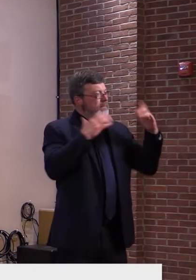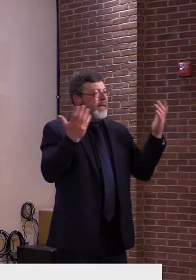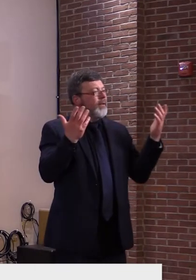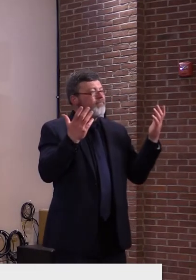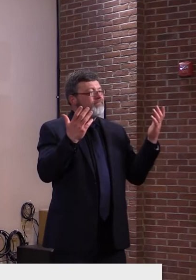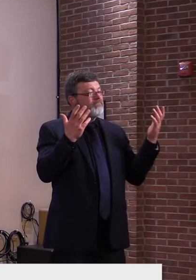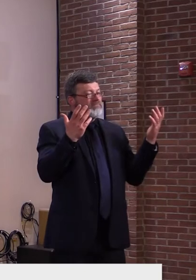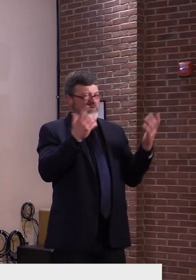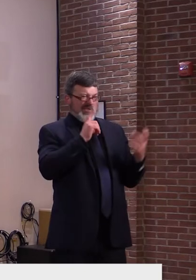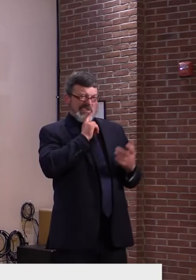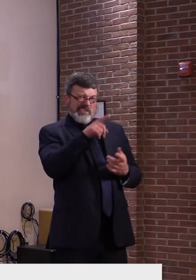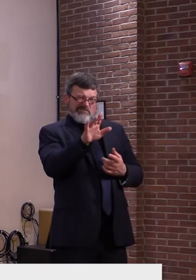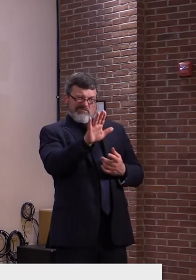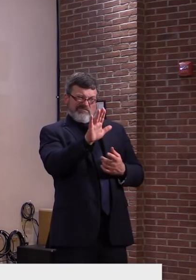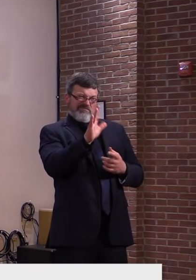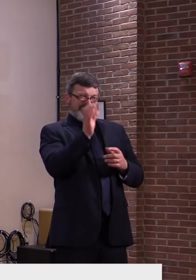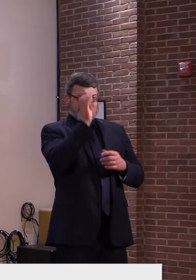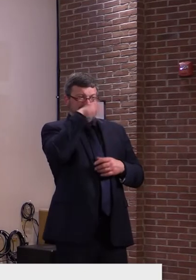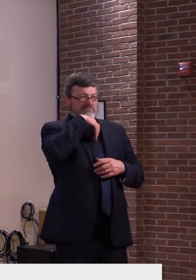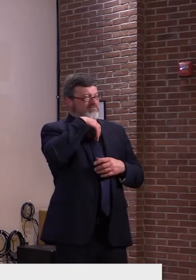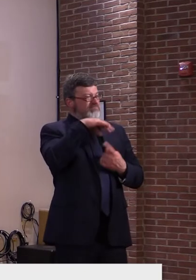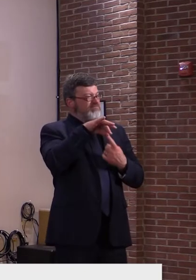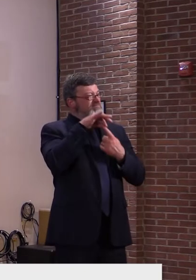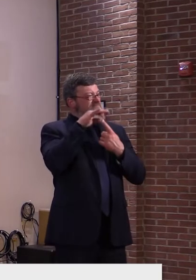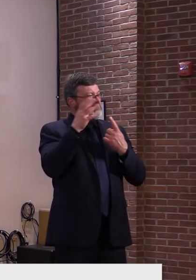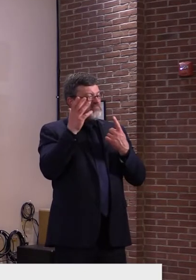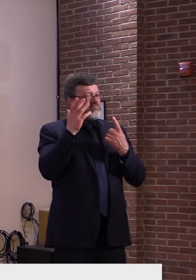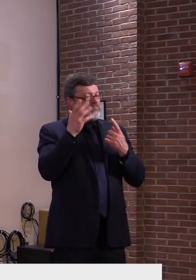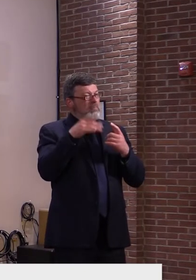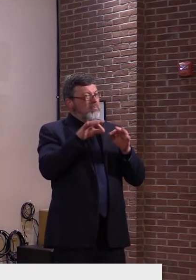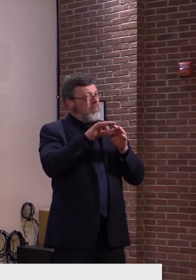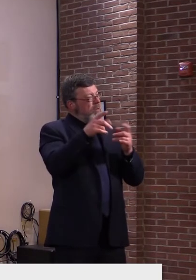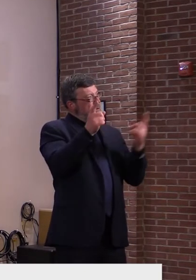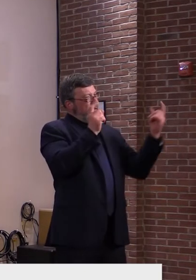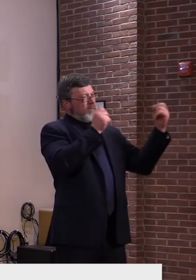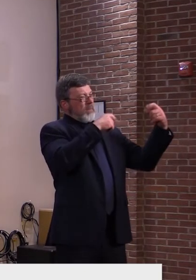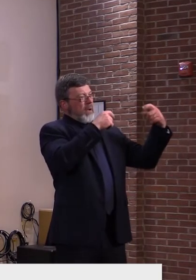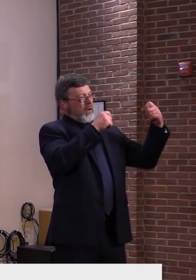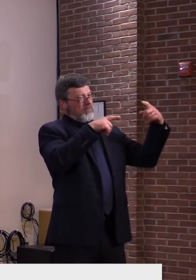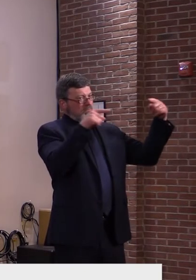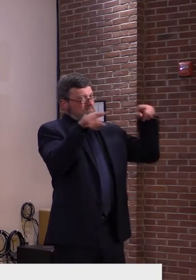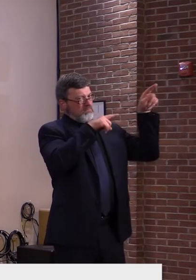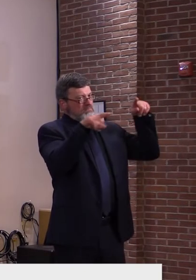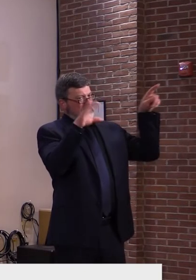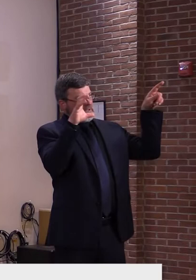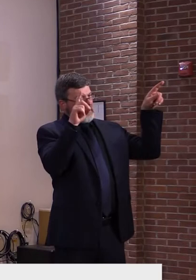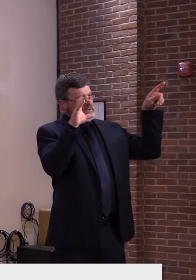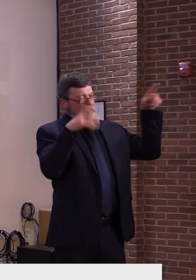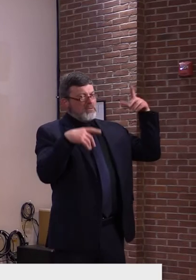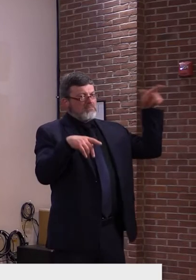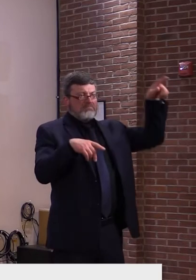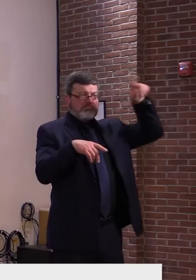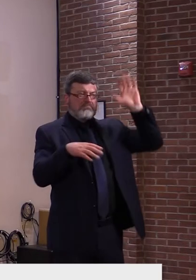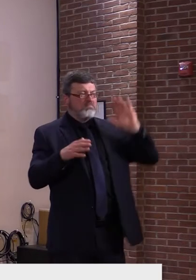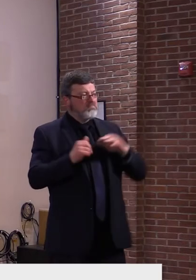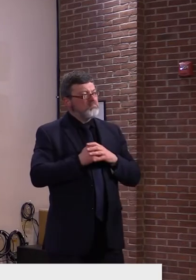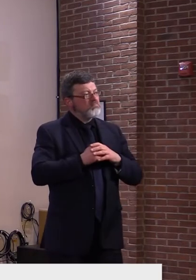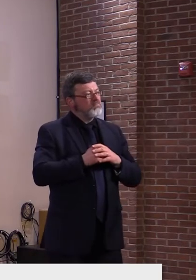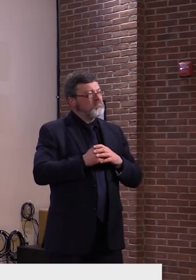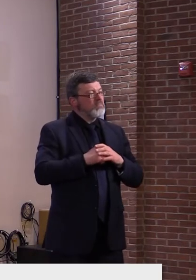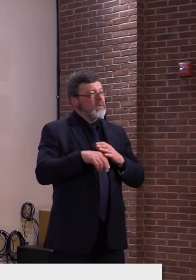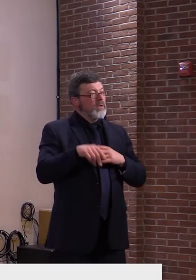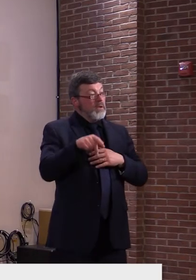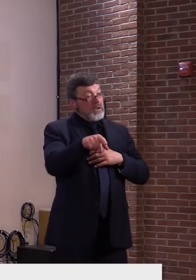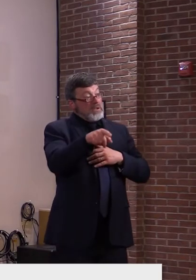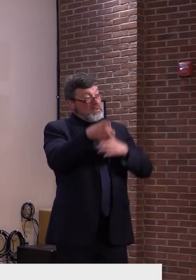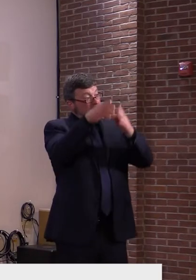people will weigh in on that based on their experience with this vaccine and other vaccines. But he can certainly